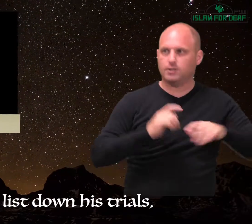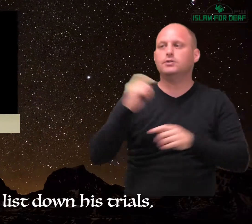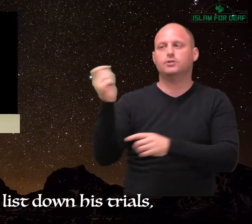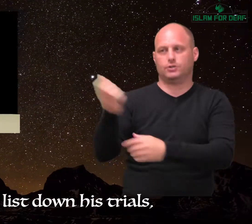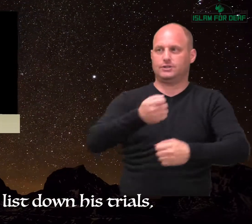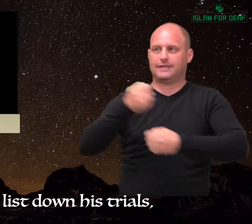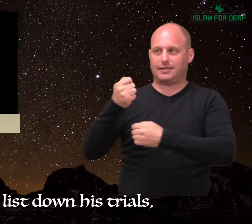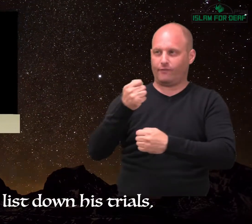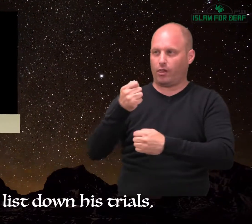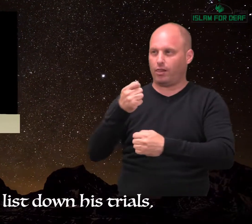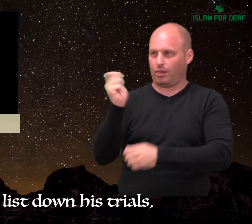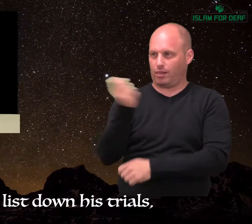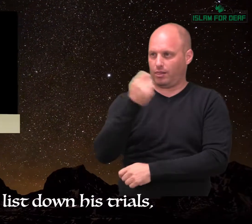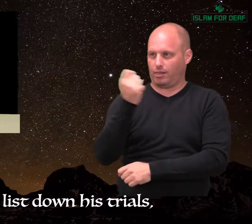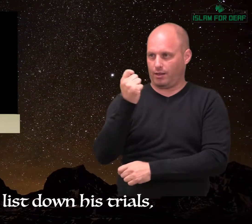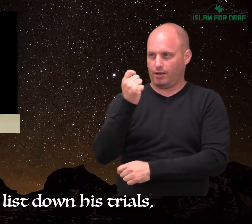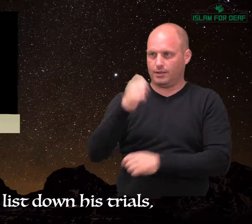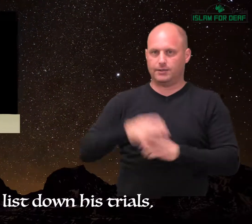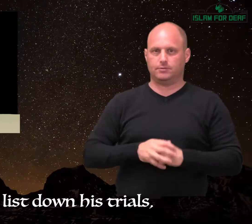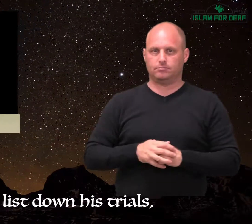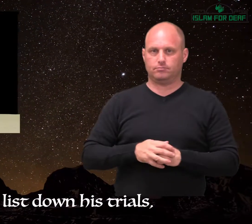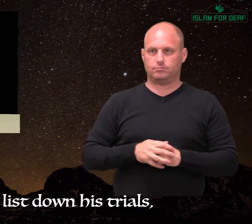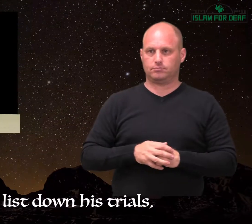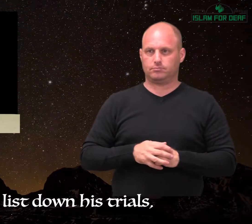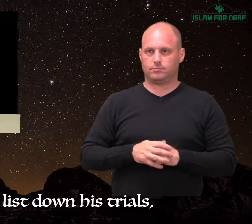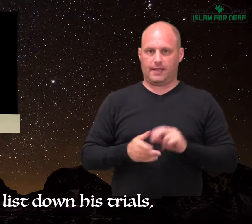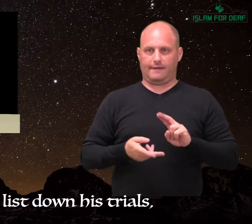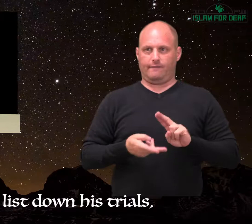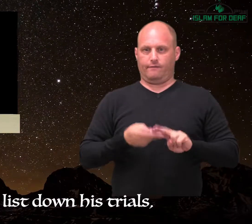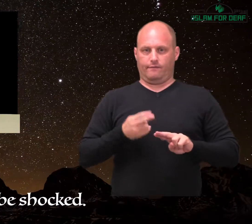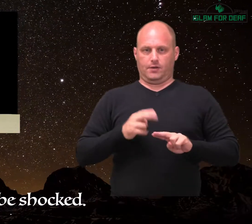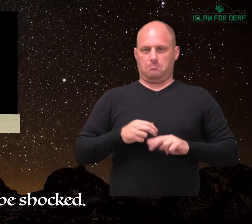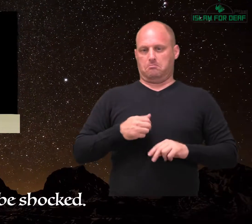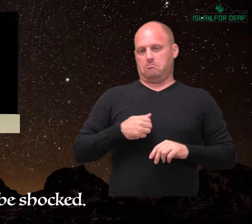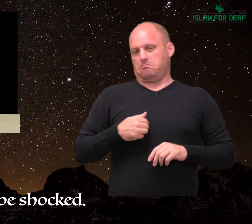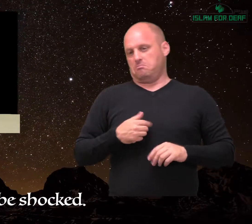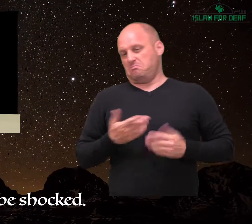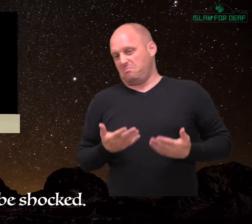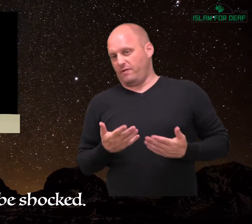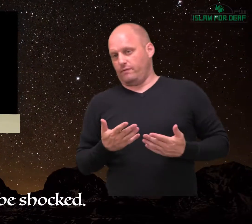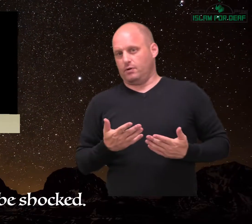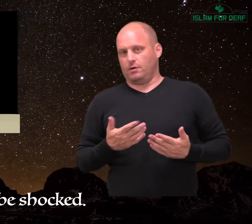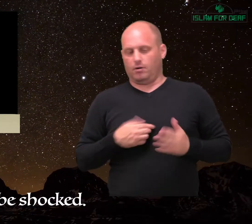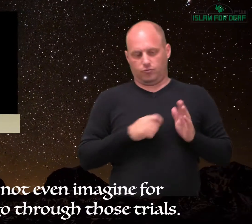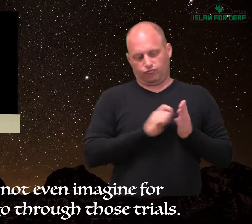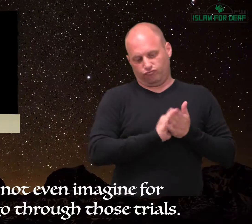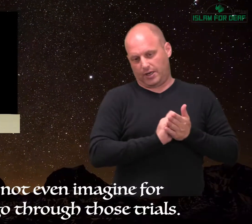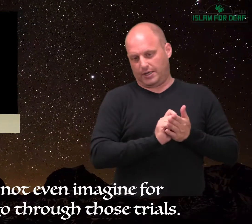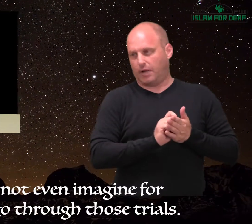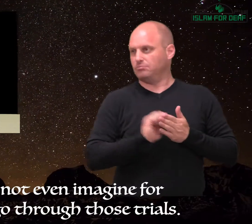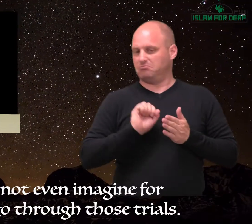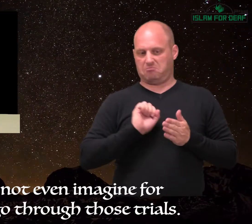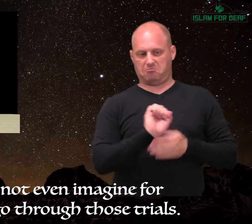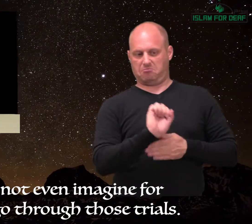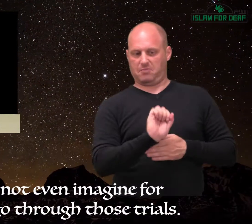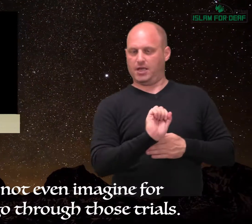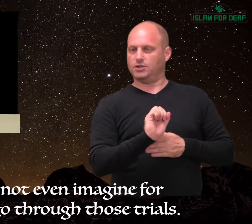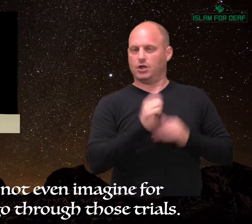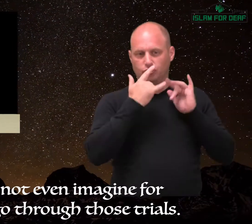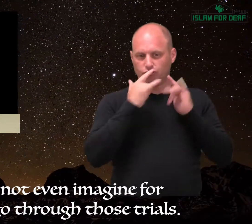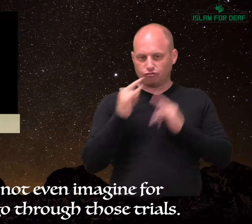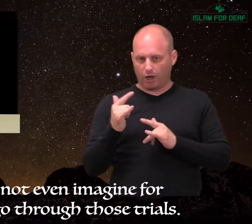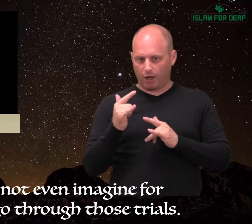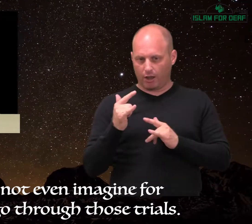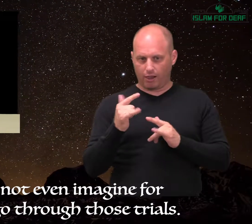If we were to list down his trials, we will be shocked and we cannot even